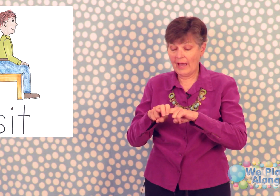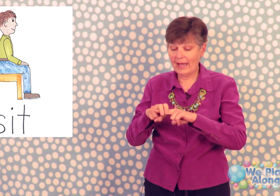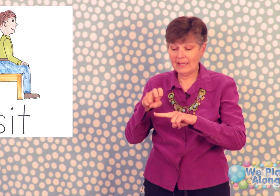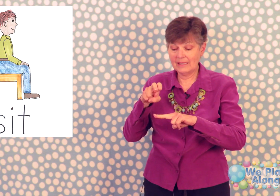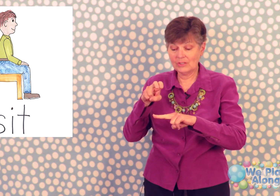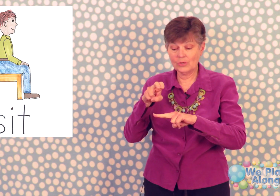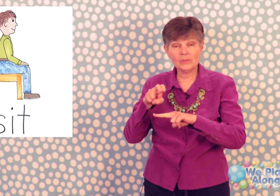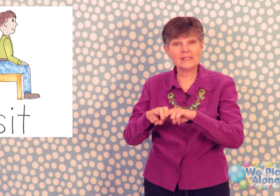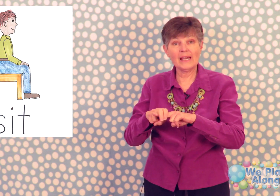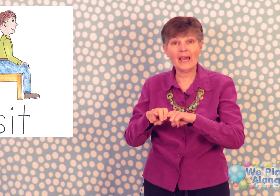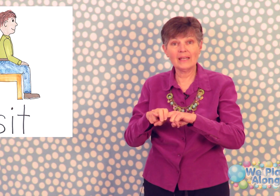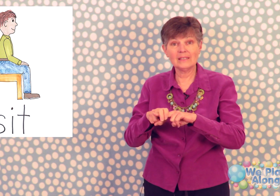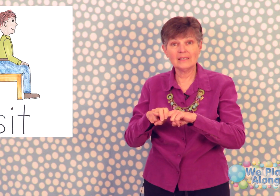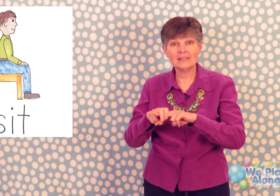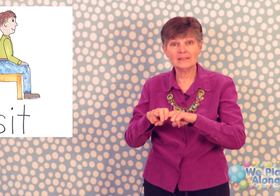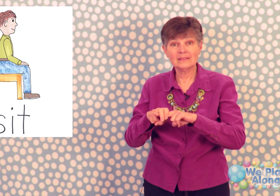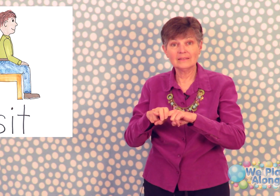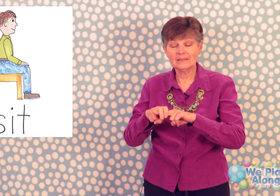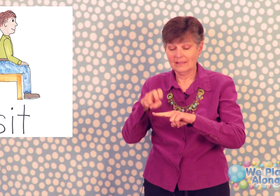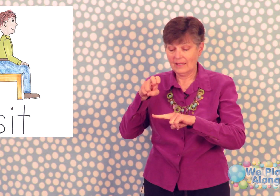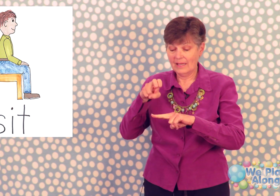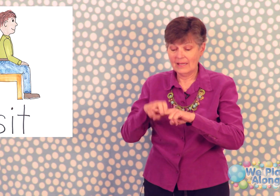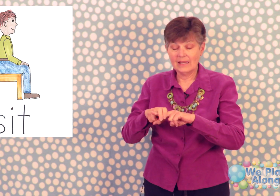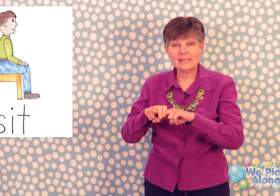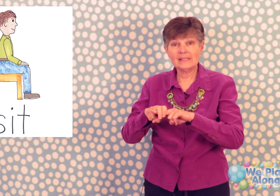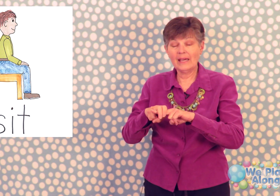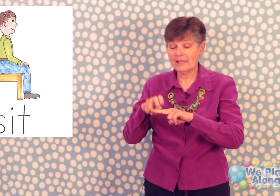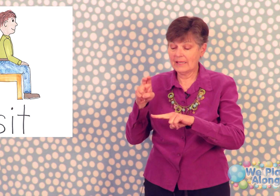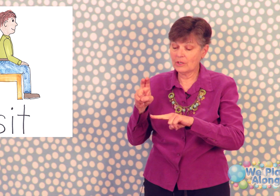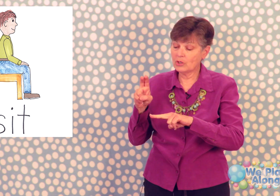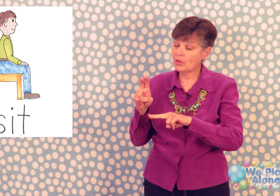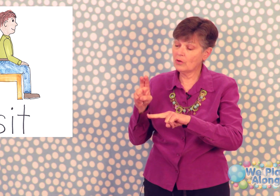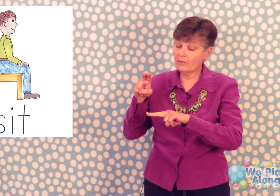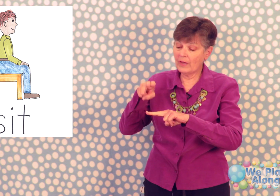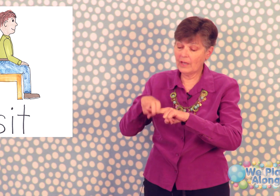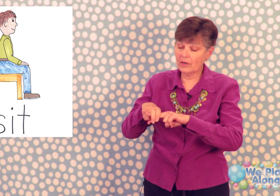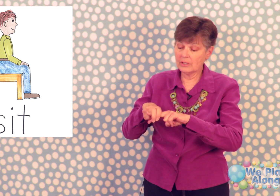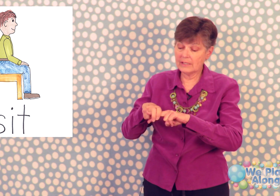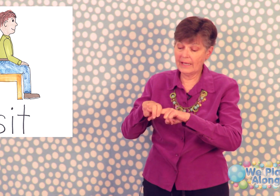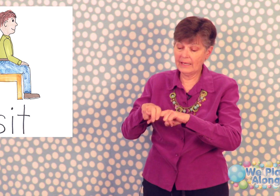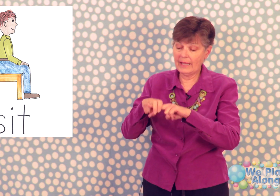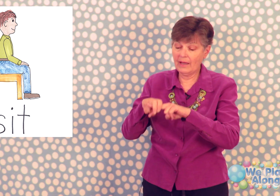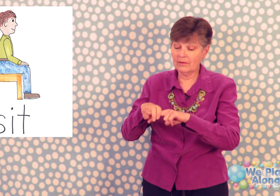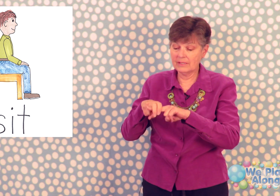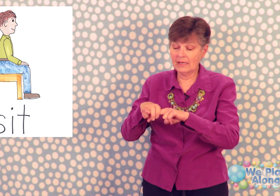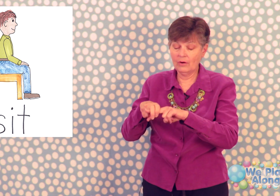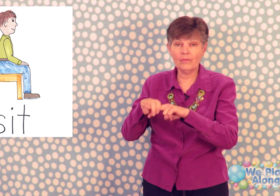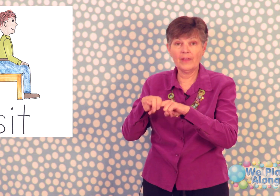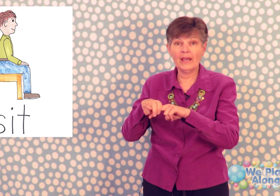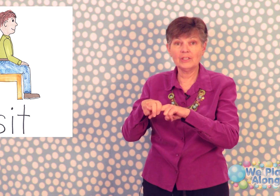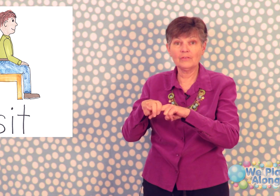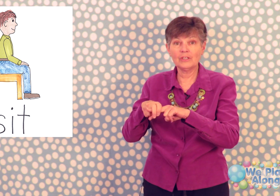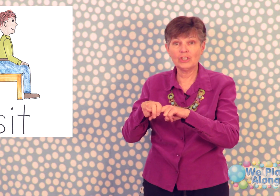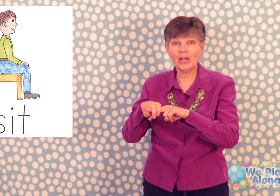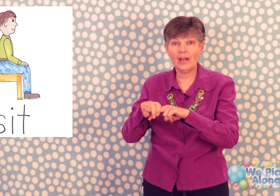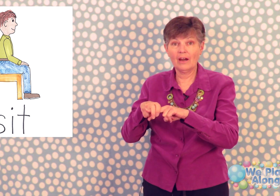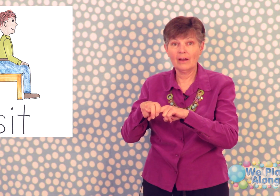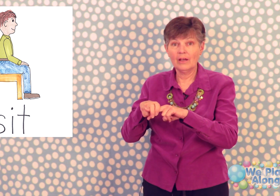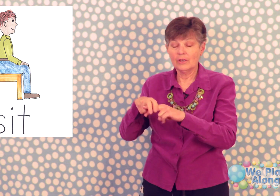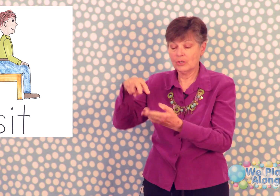lot is to sit. Sit. It's like 2 fingers laying down, sitting over the edge of a chair. So